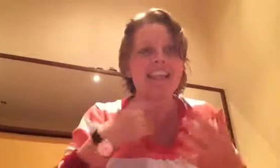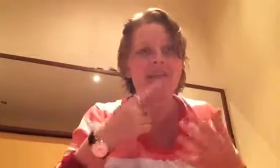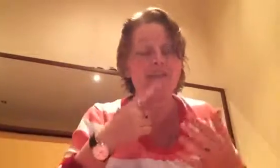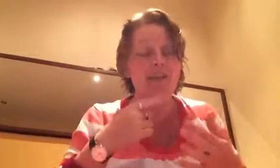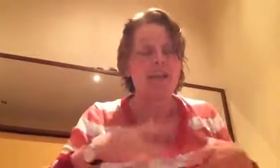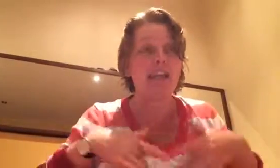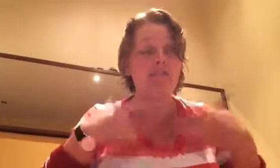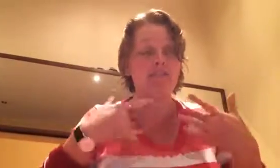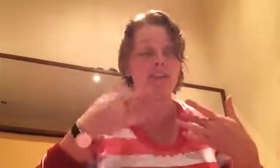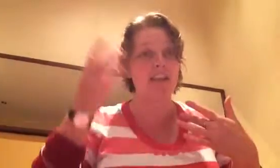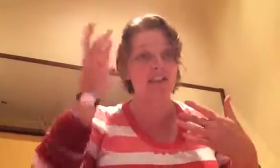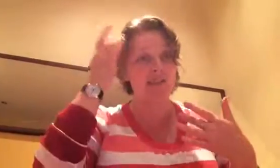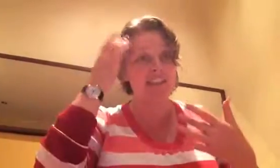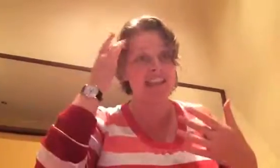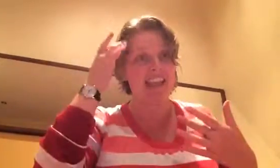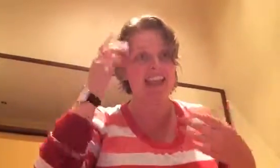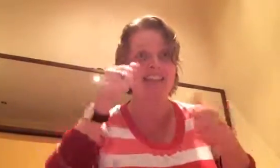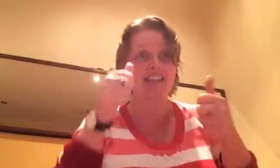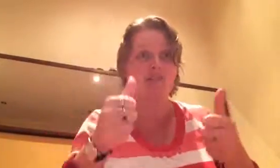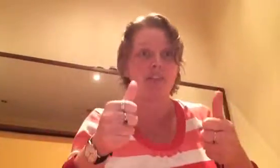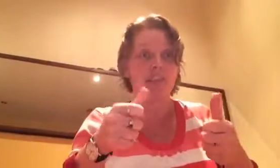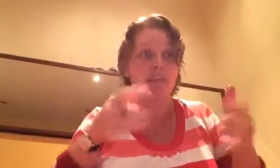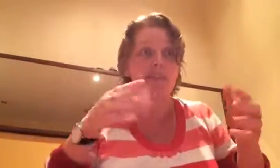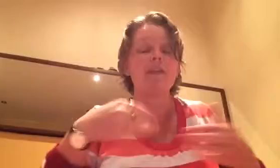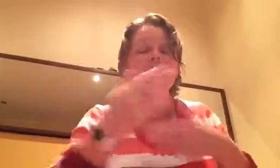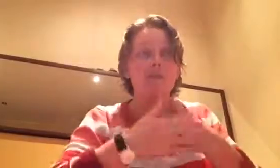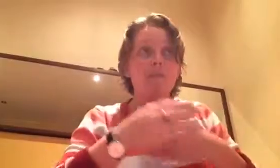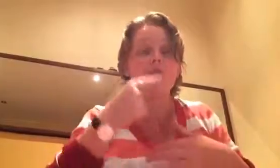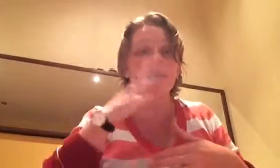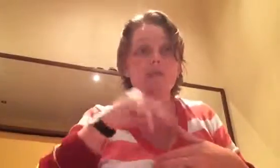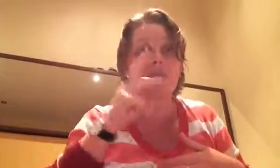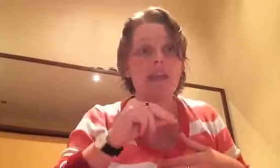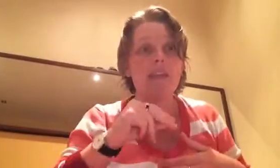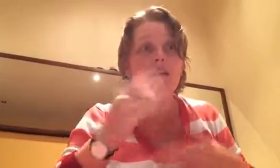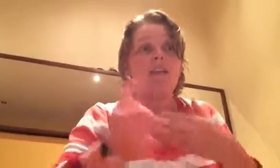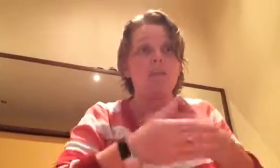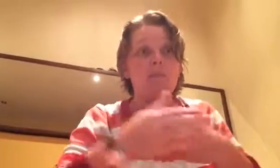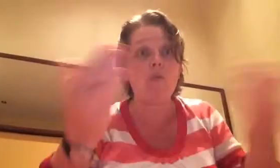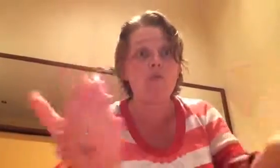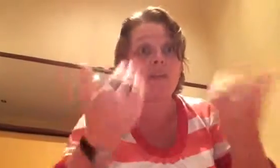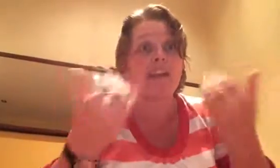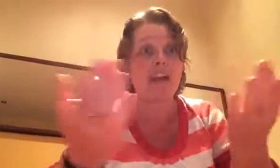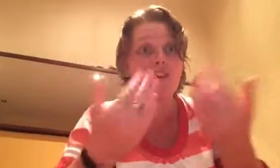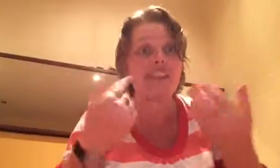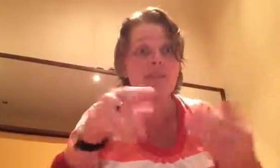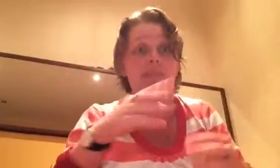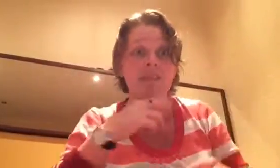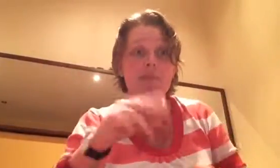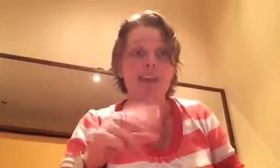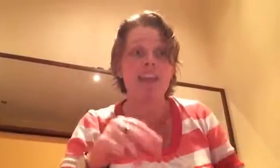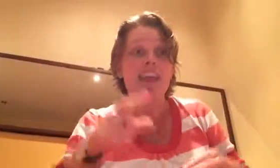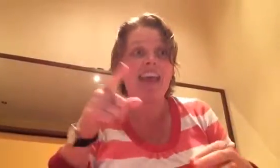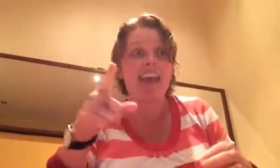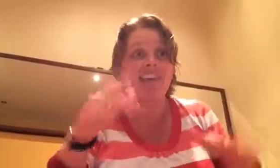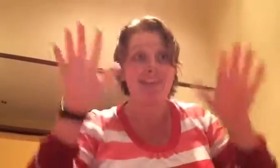If you feel like you're going insane, that's a good thing. The more you speak, the more you'll encourage them to speak, and then